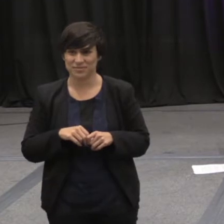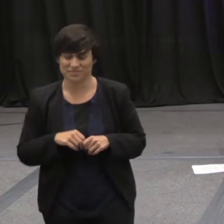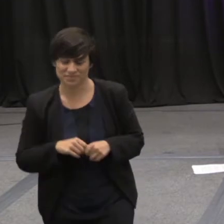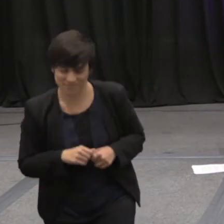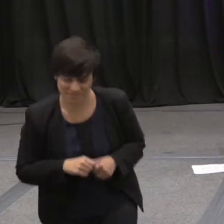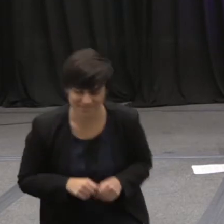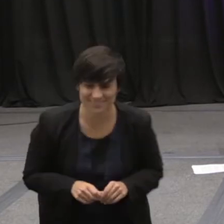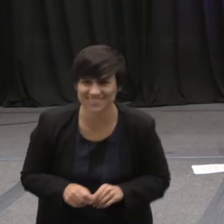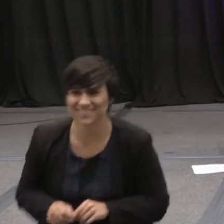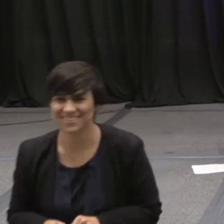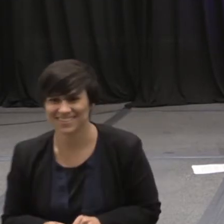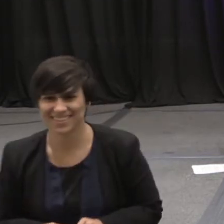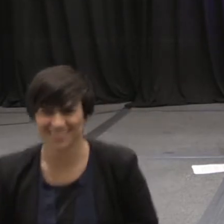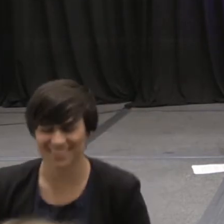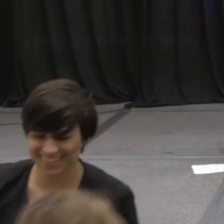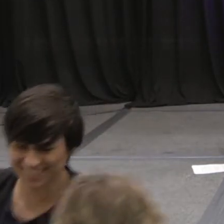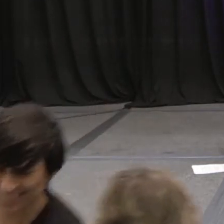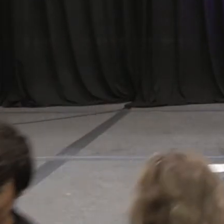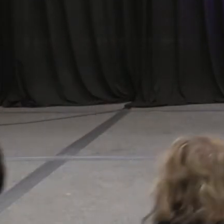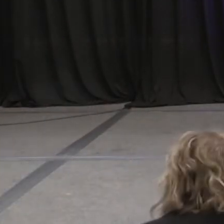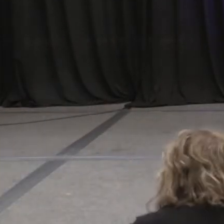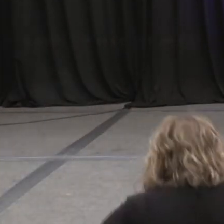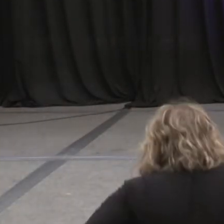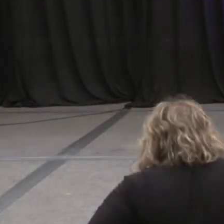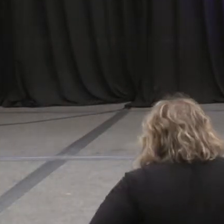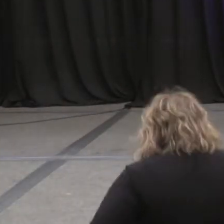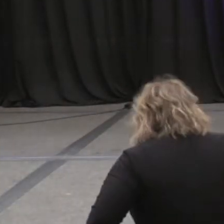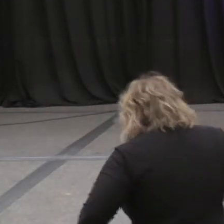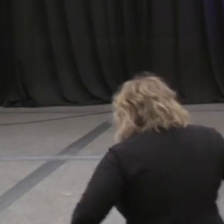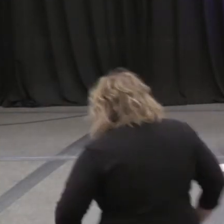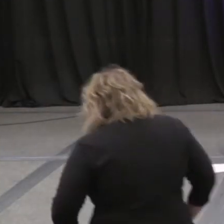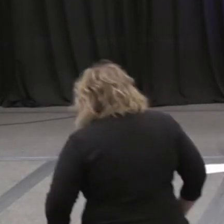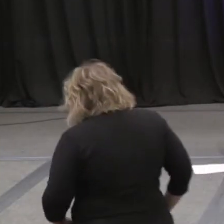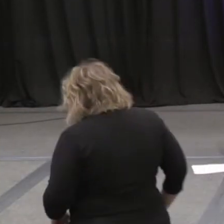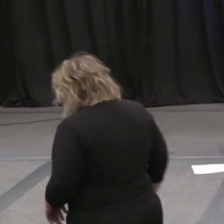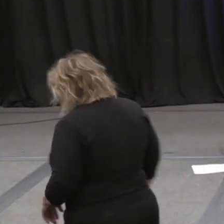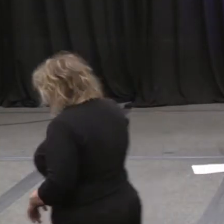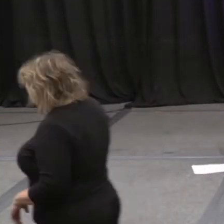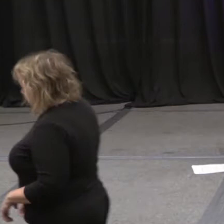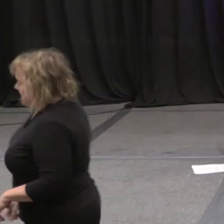so my understanding, so Ellen comes at it as it is